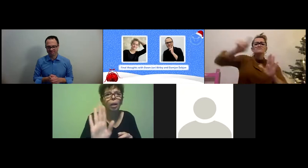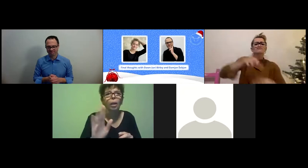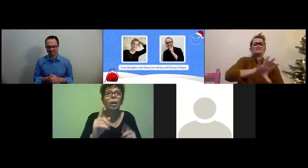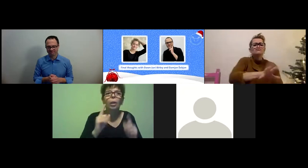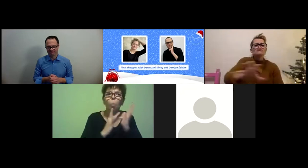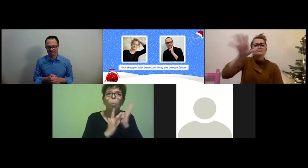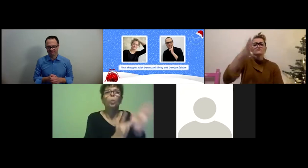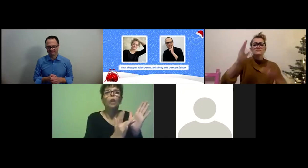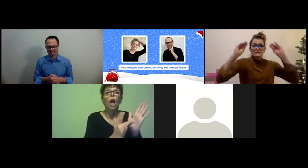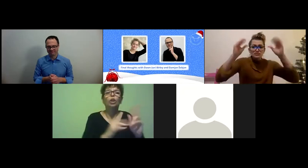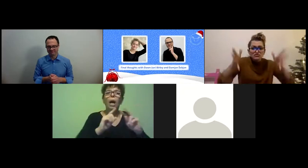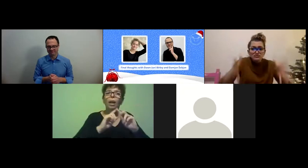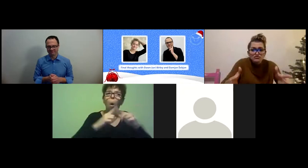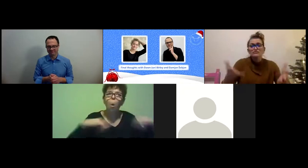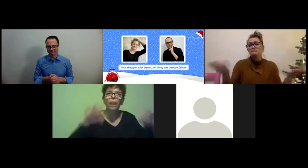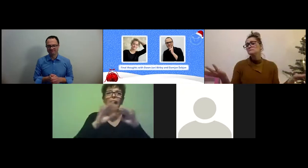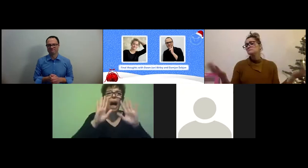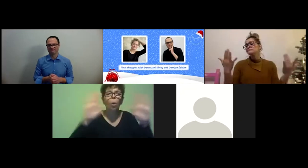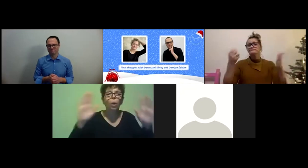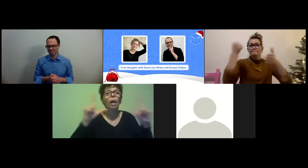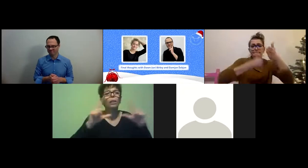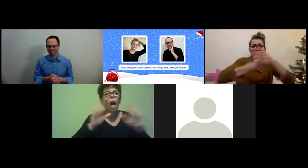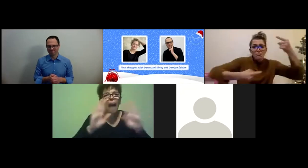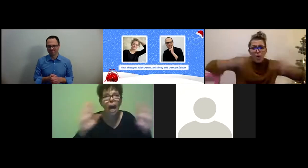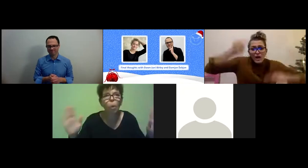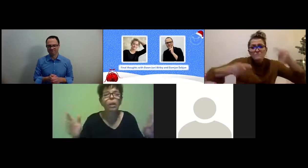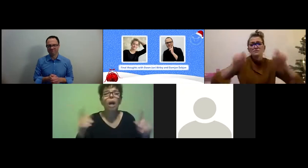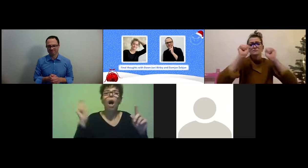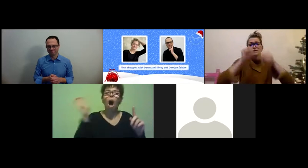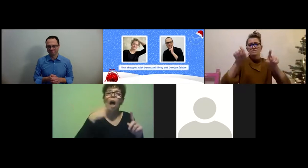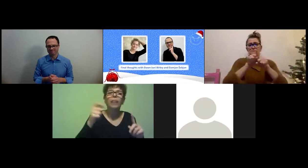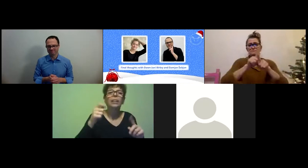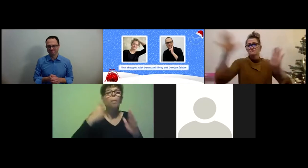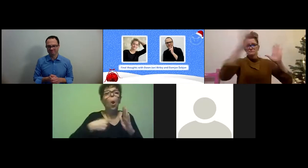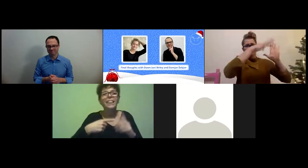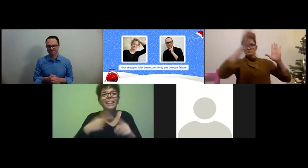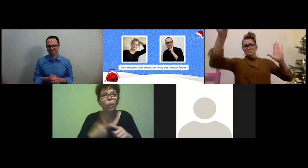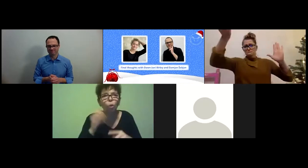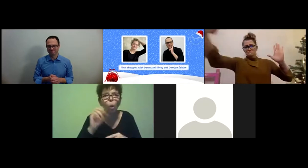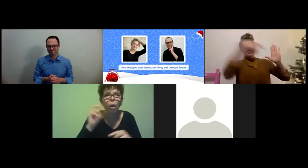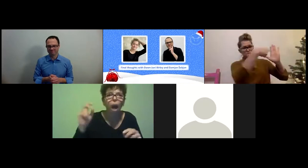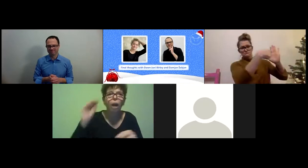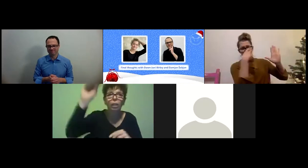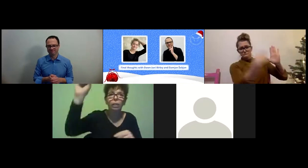I think it would be great to be able to share this with teachers, with